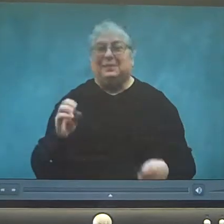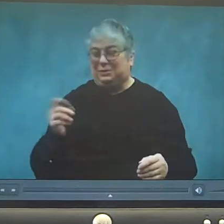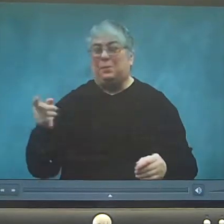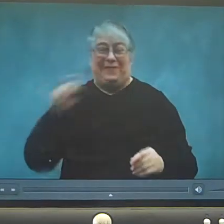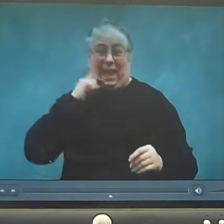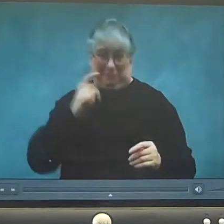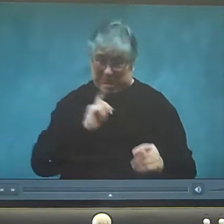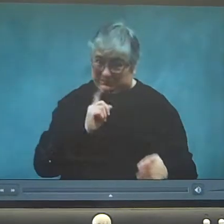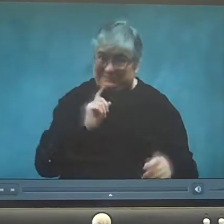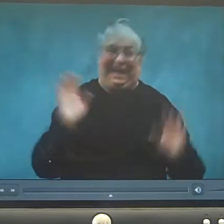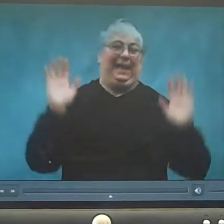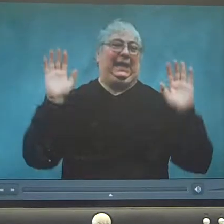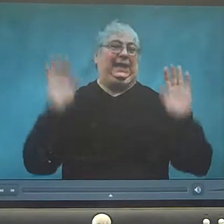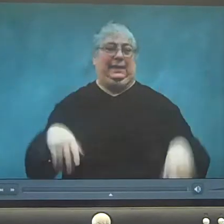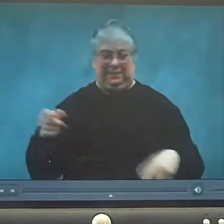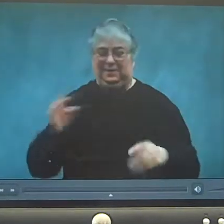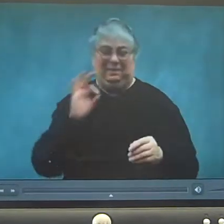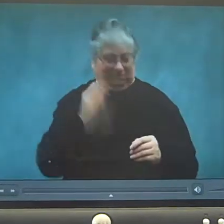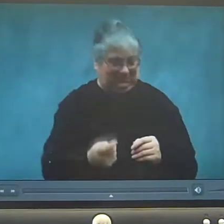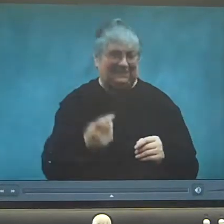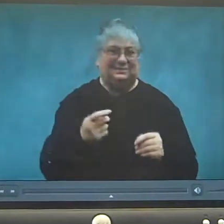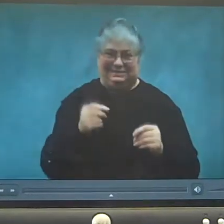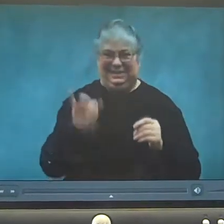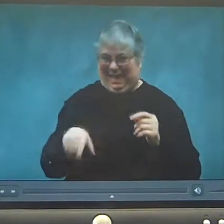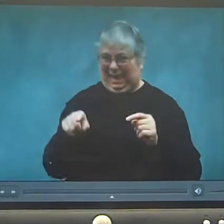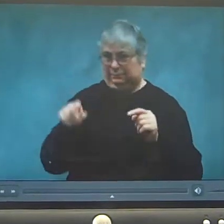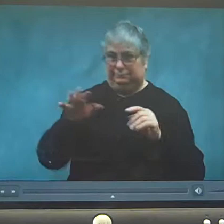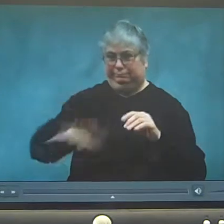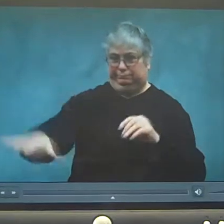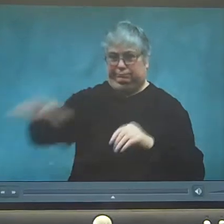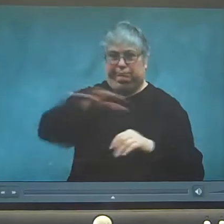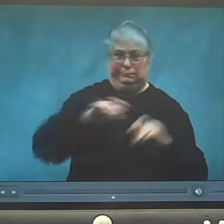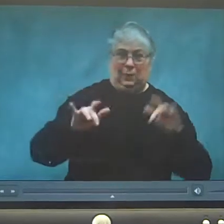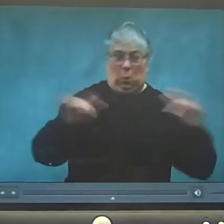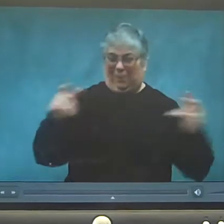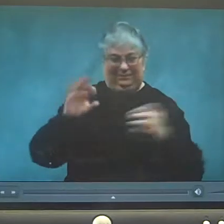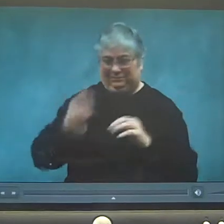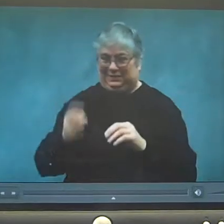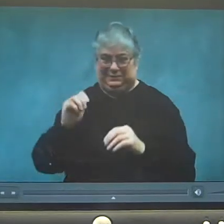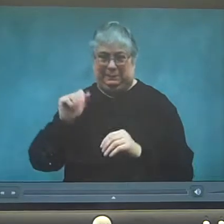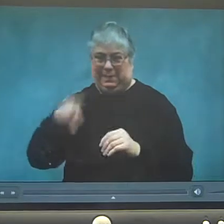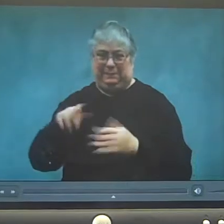they ask for people to come in, to get them and help them to find their way back to where they need to go.